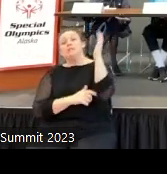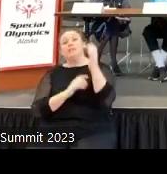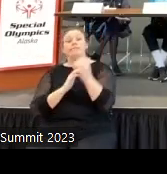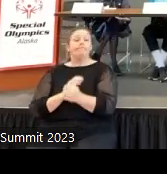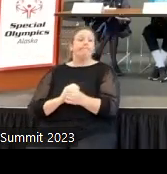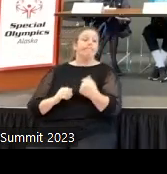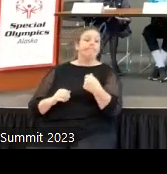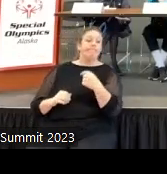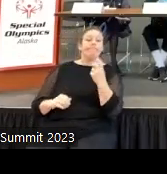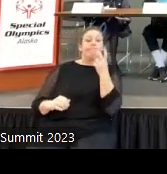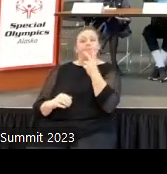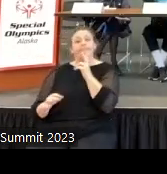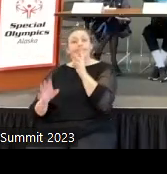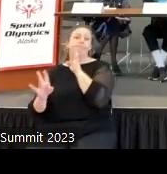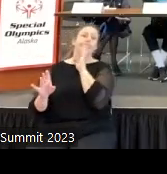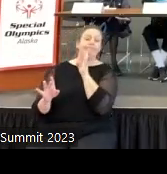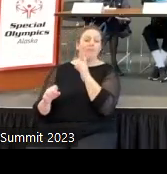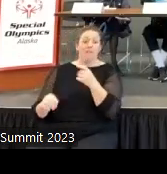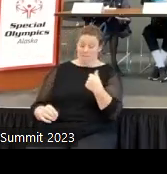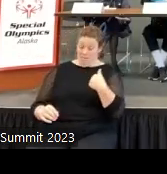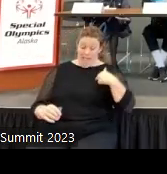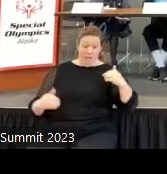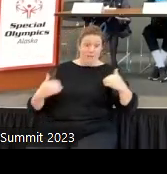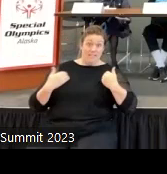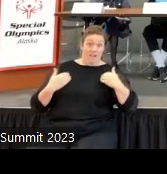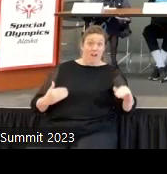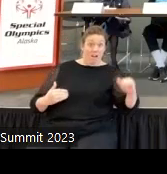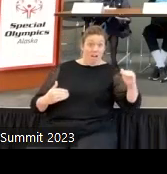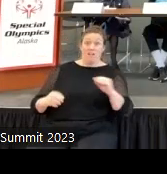to speak. And yes, I do sign.